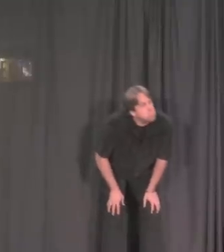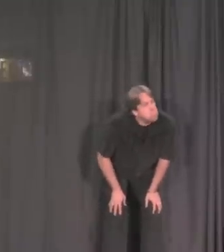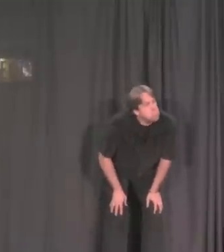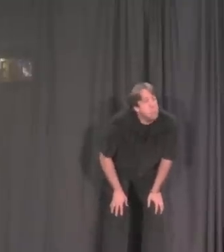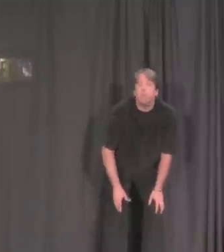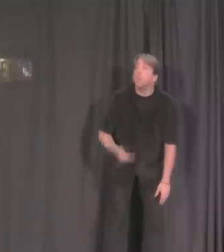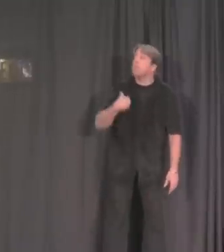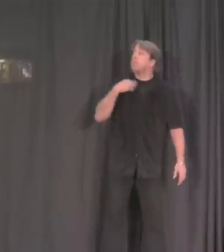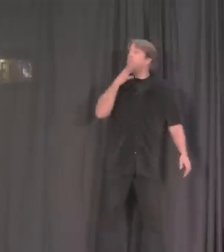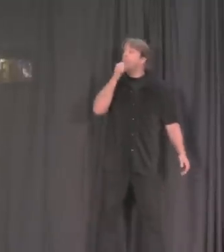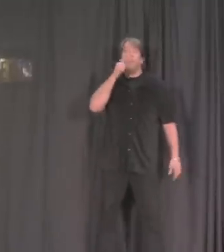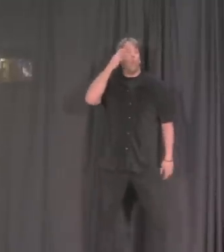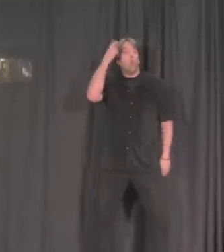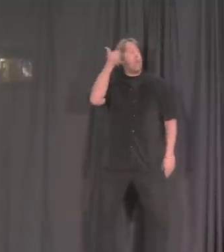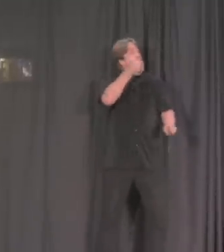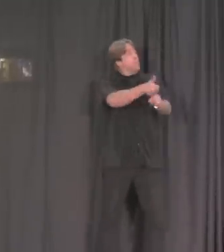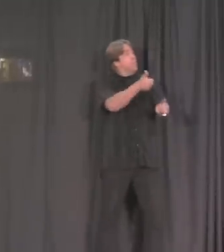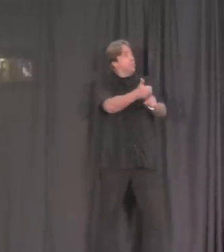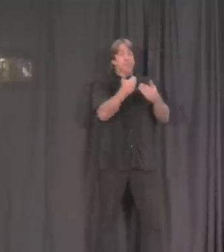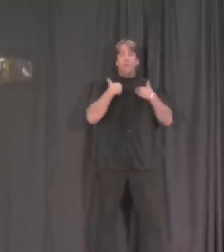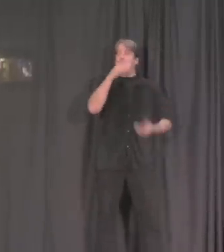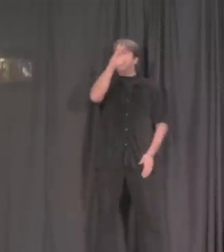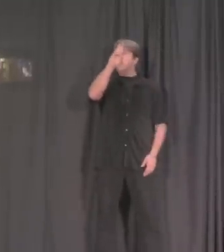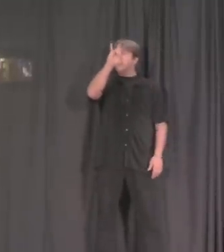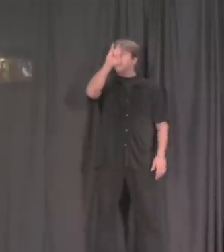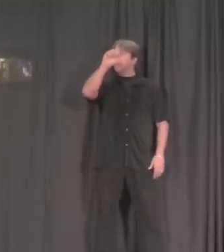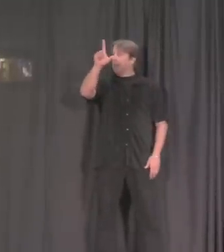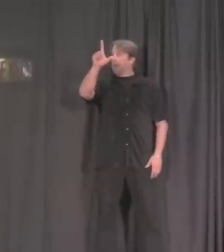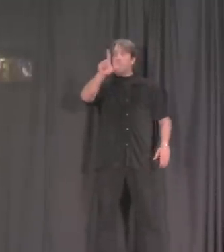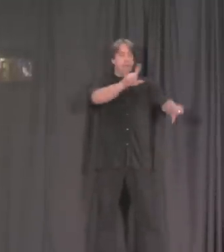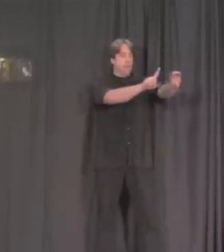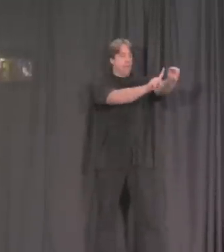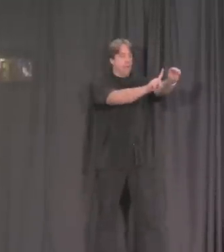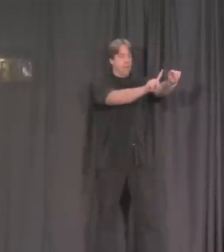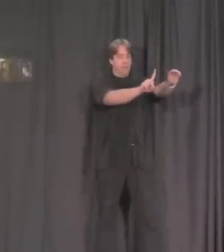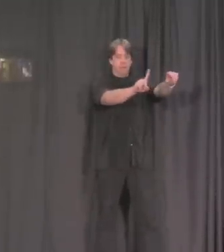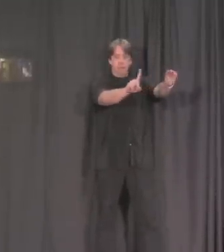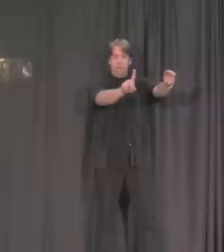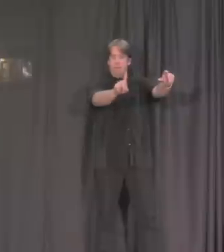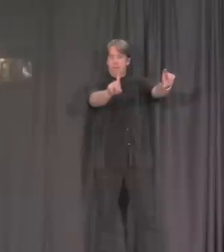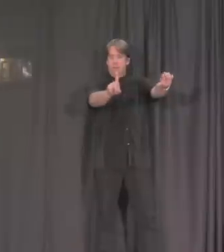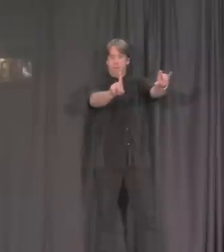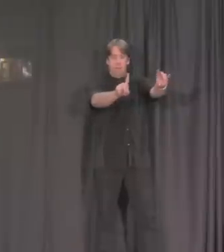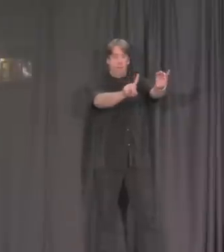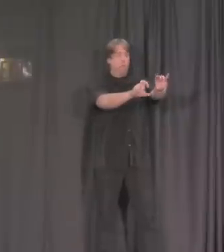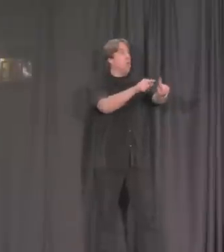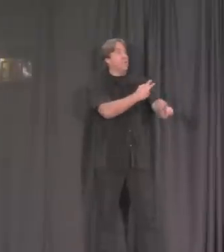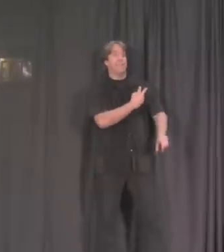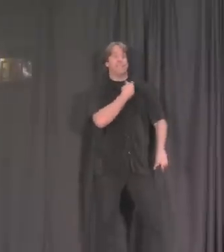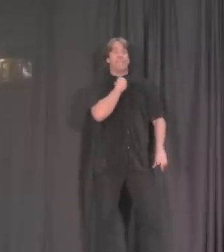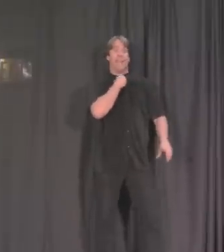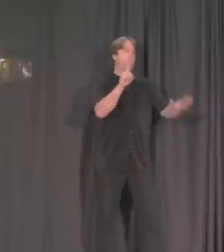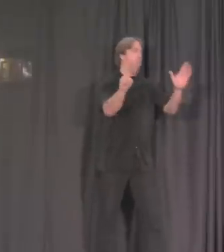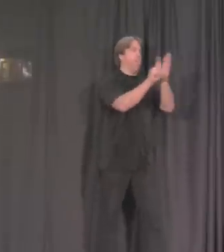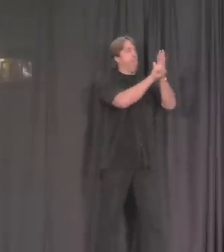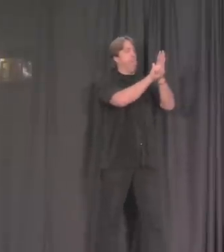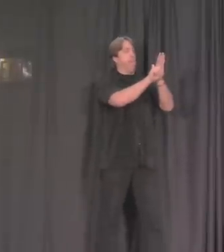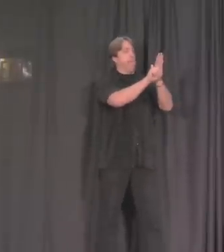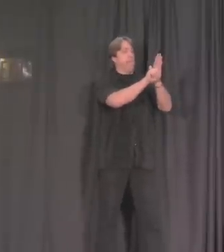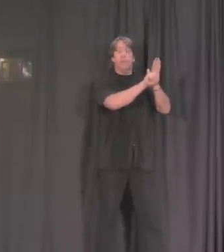Didn't know what to do with that radio. My mother hadn't realized that radios have dials. And she had left